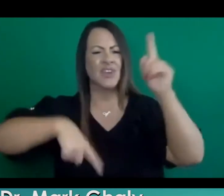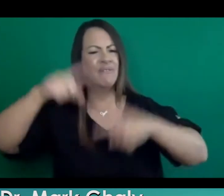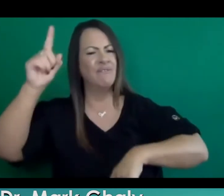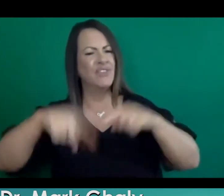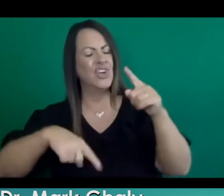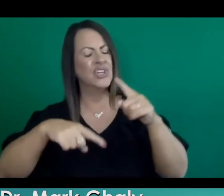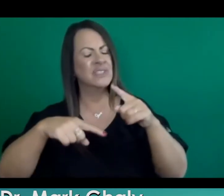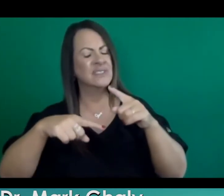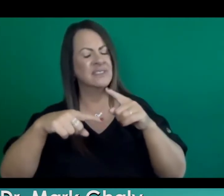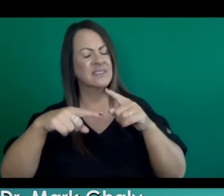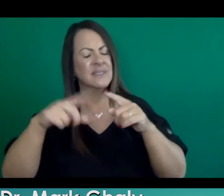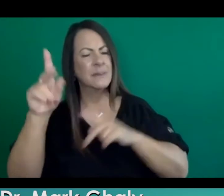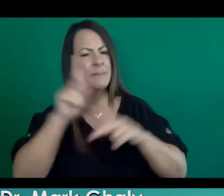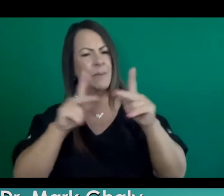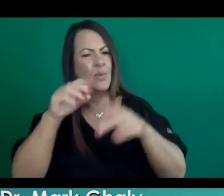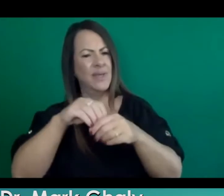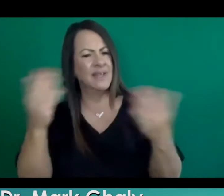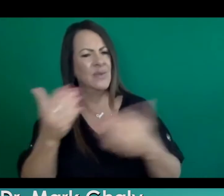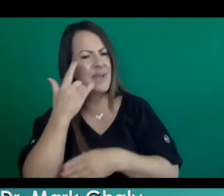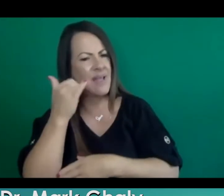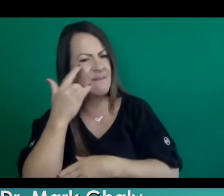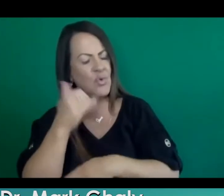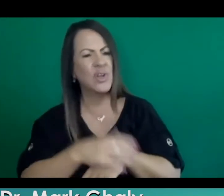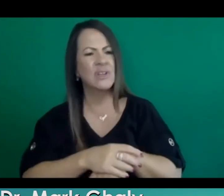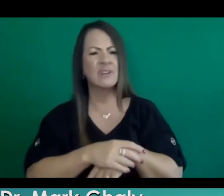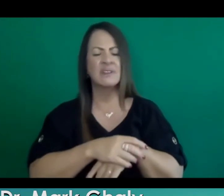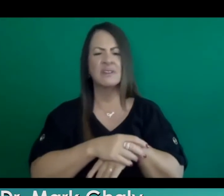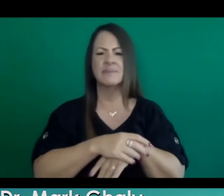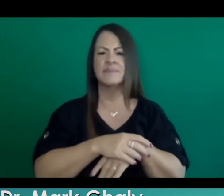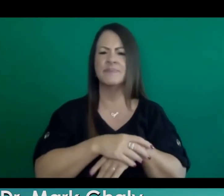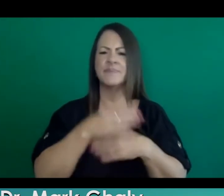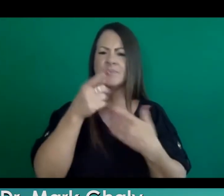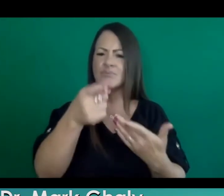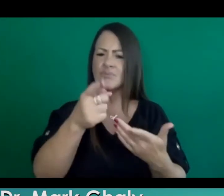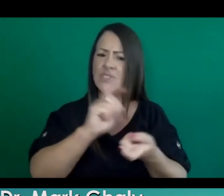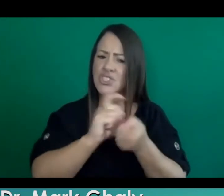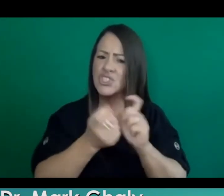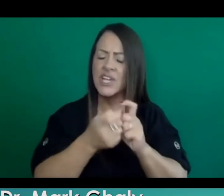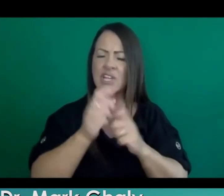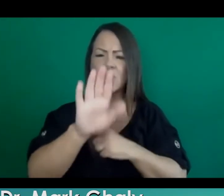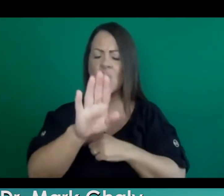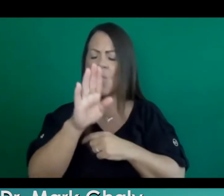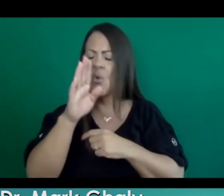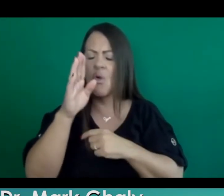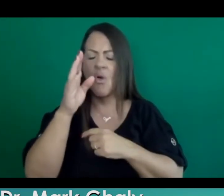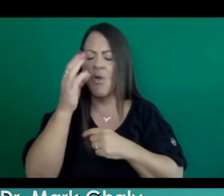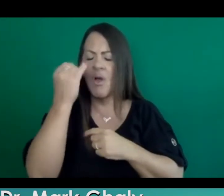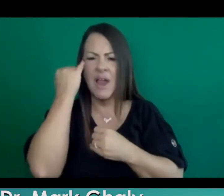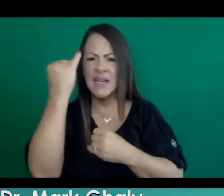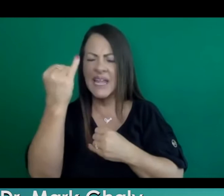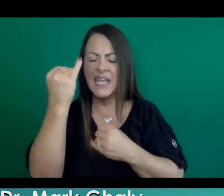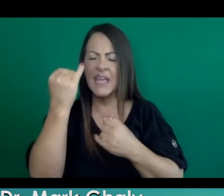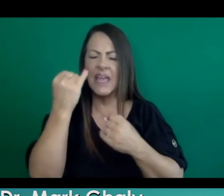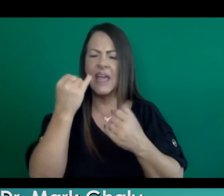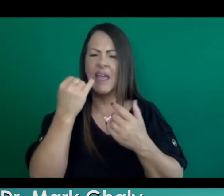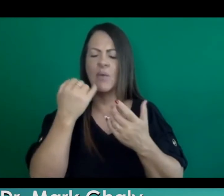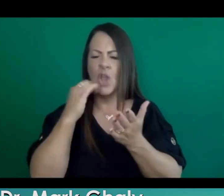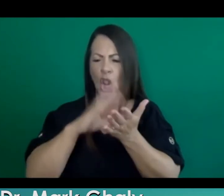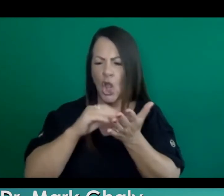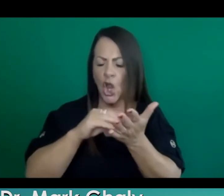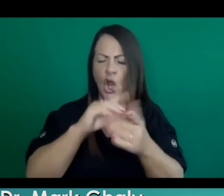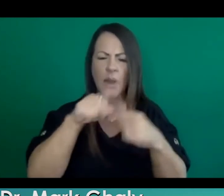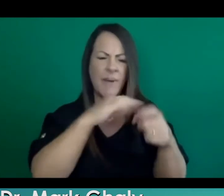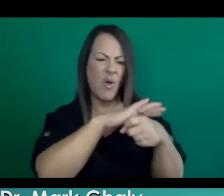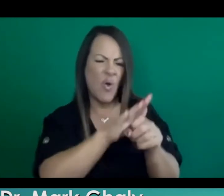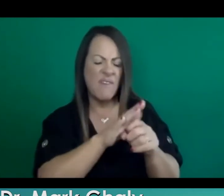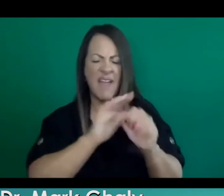like to ask and wonder if the state has changed its focus on contact tracing at all as we learn more about the disease. Is there